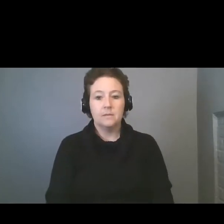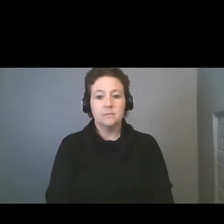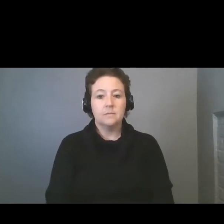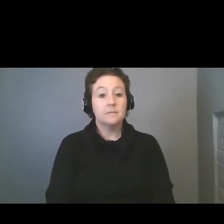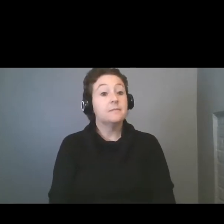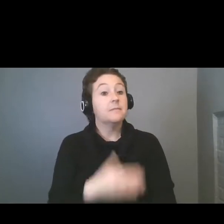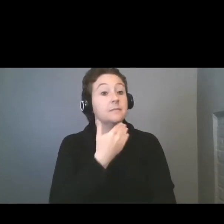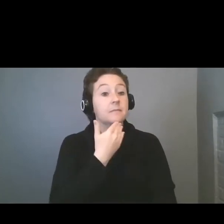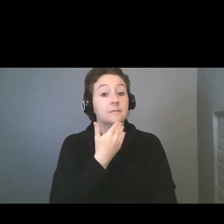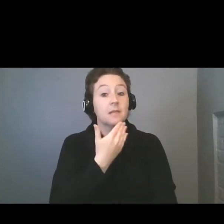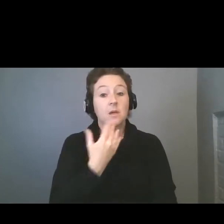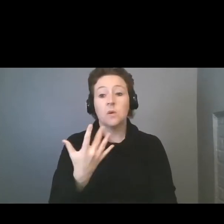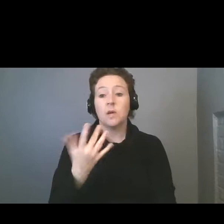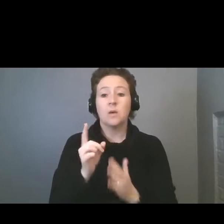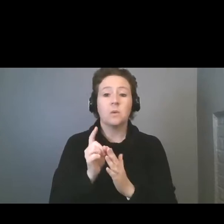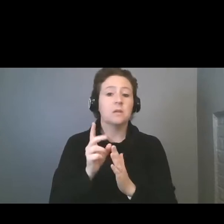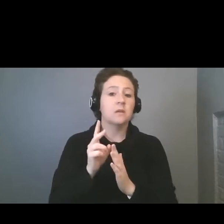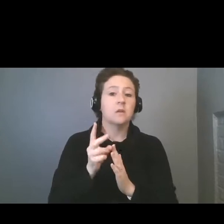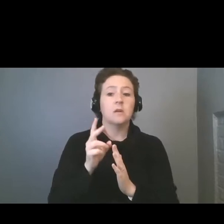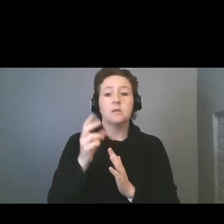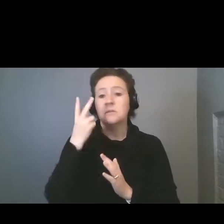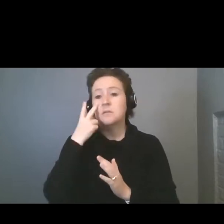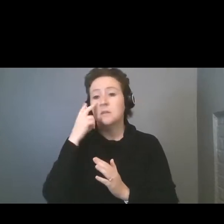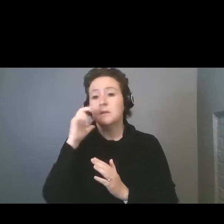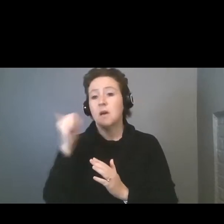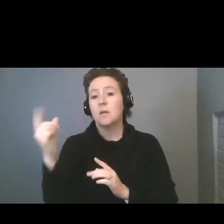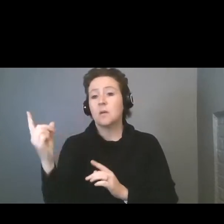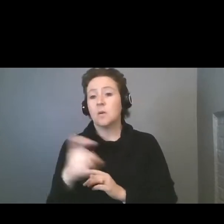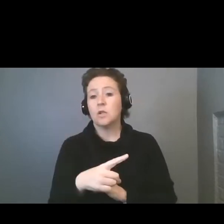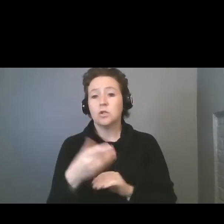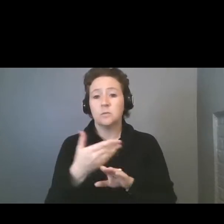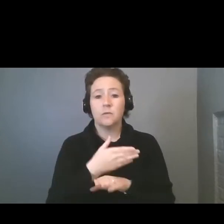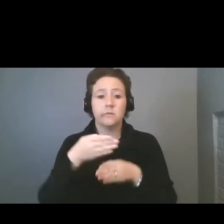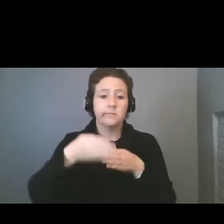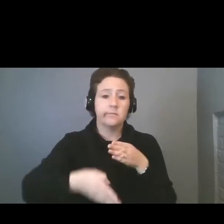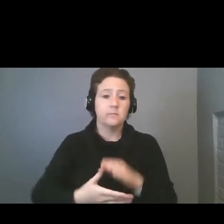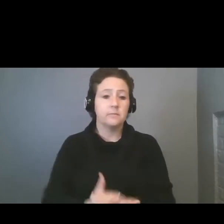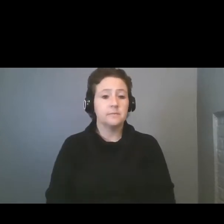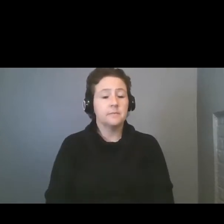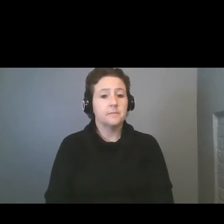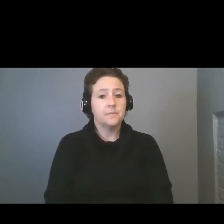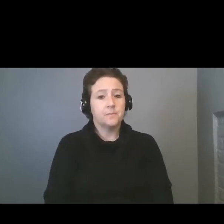Thank you. We'll give it just another second, see if there's any additional questions before we end the briefing today.